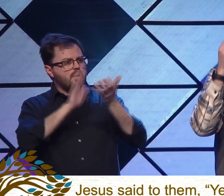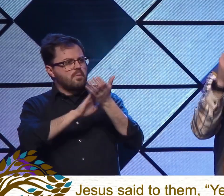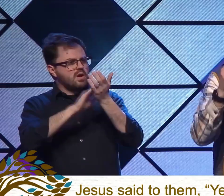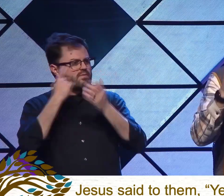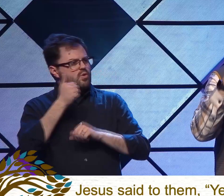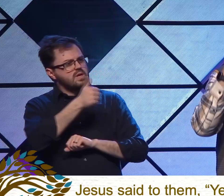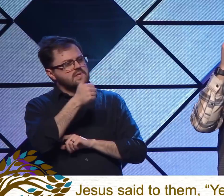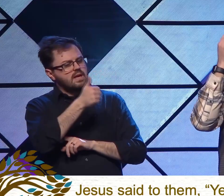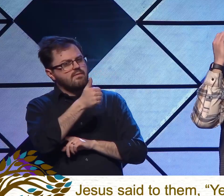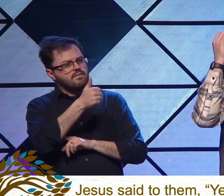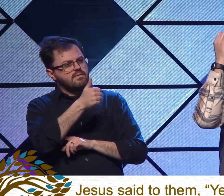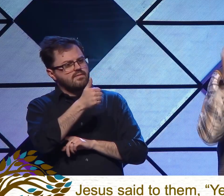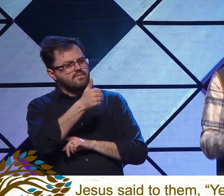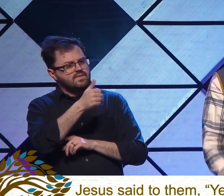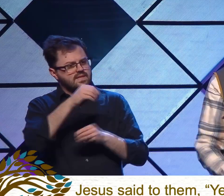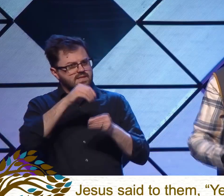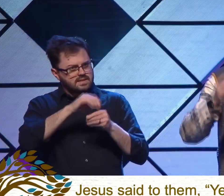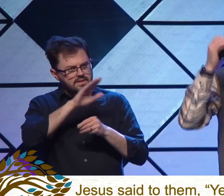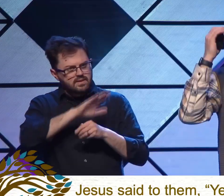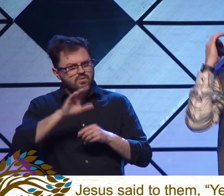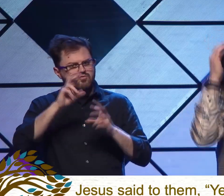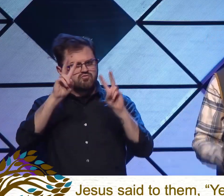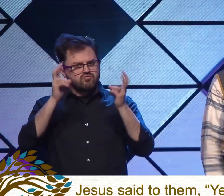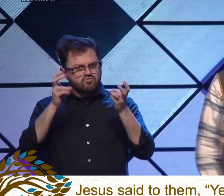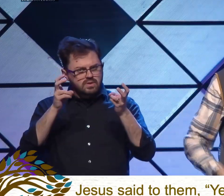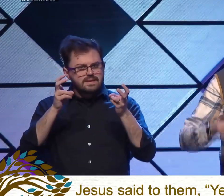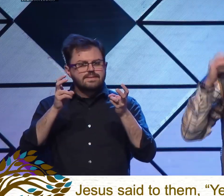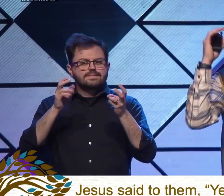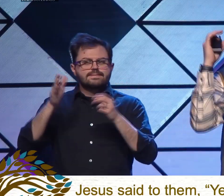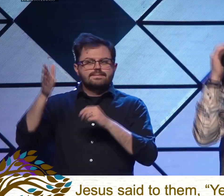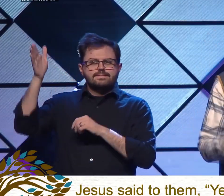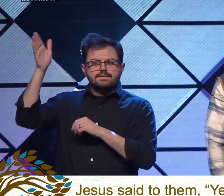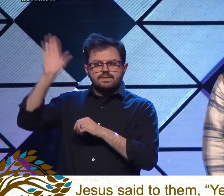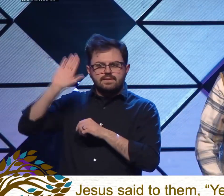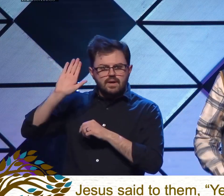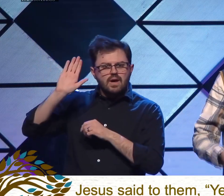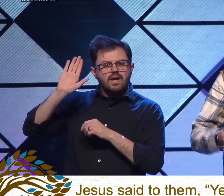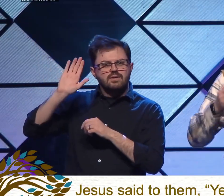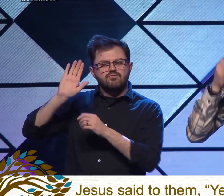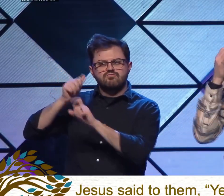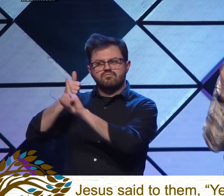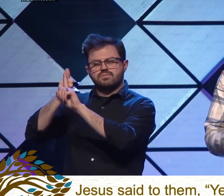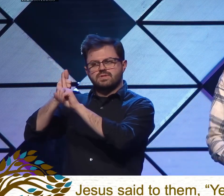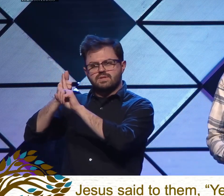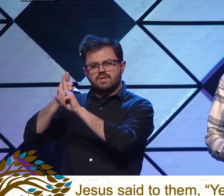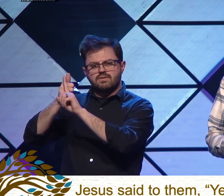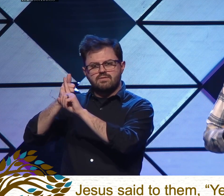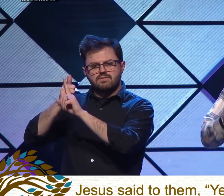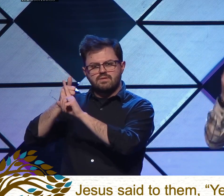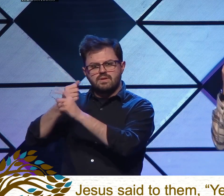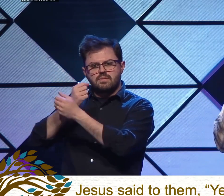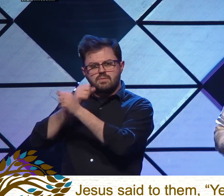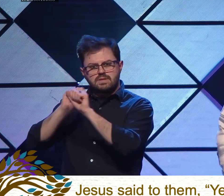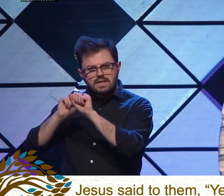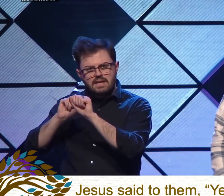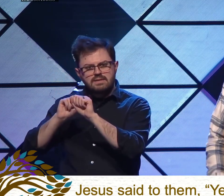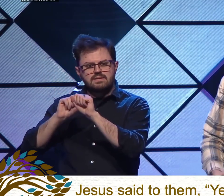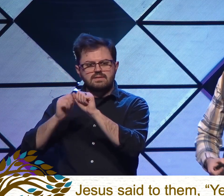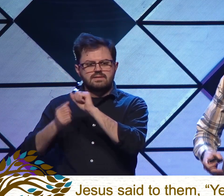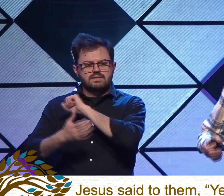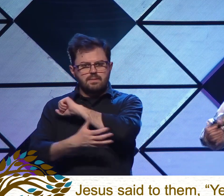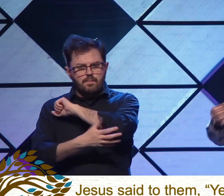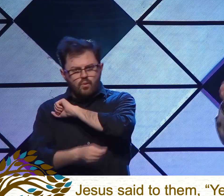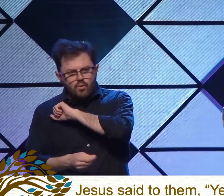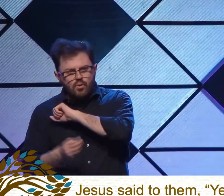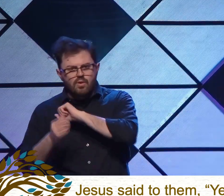that the God of the powerless and the marginalized and the oppressed is found. That the Son